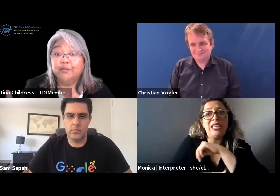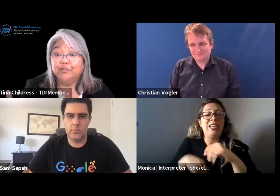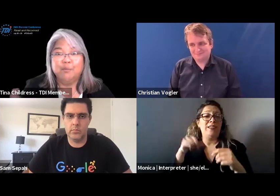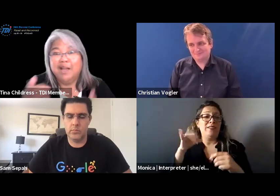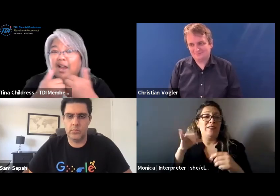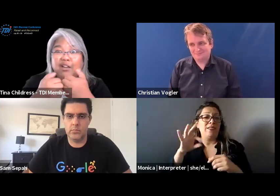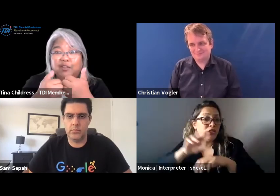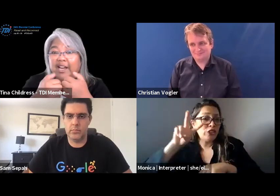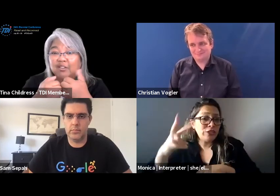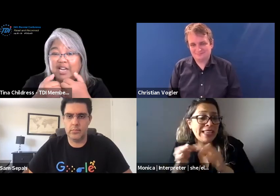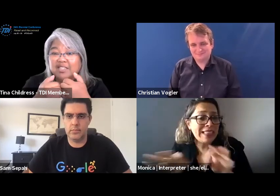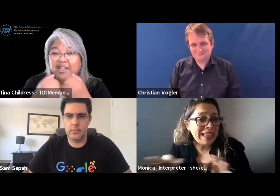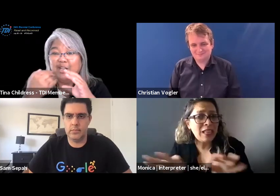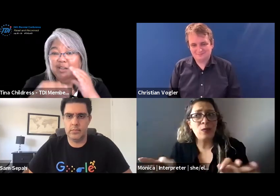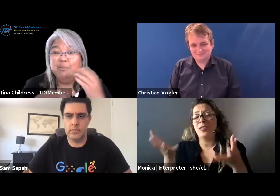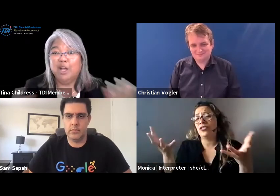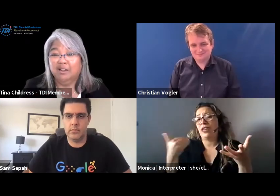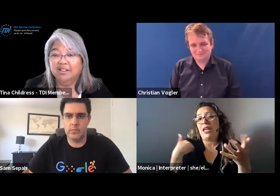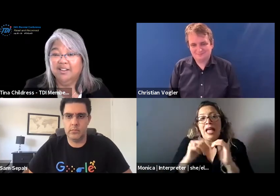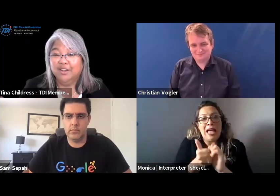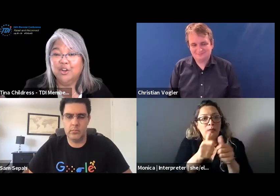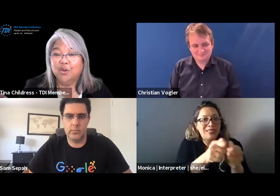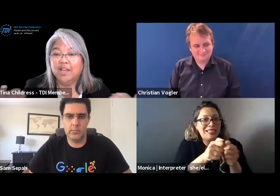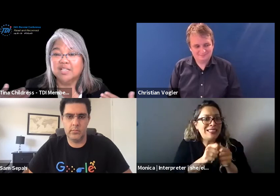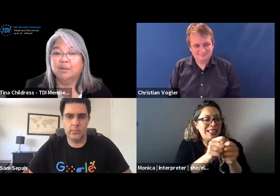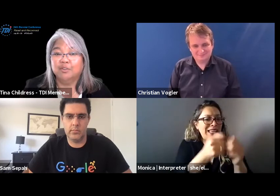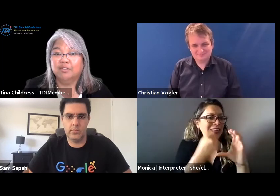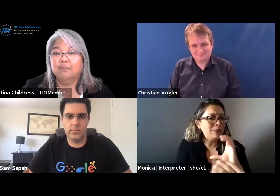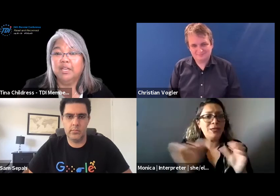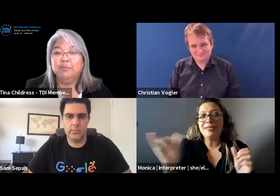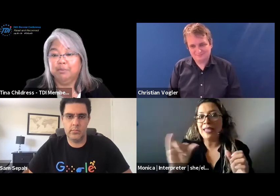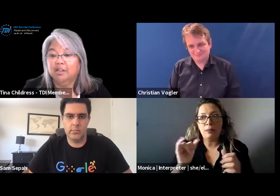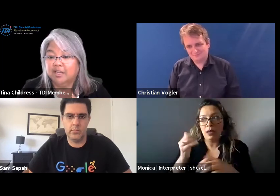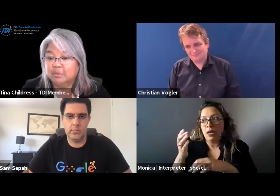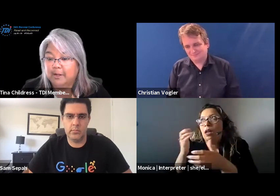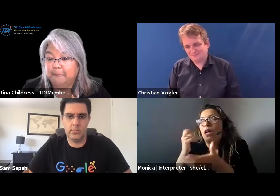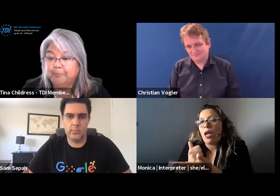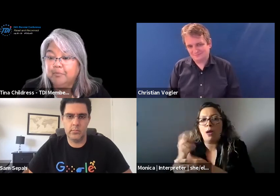benefit from that, kind of like how texting and email, has helped many people as well.